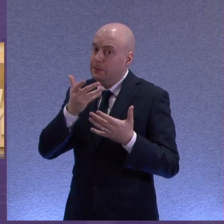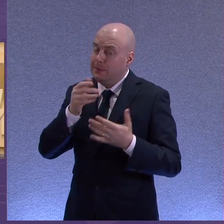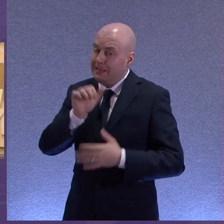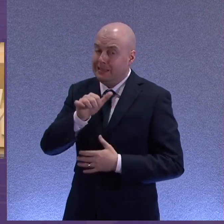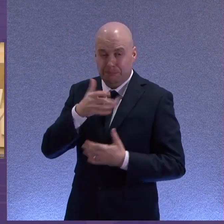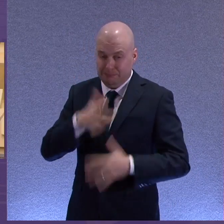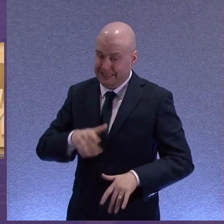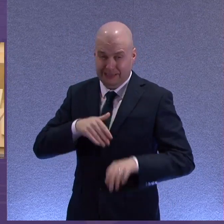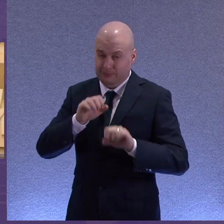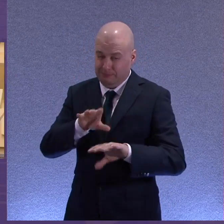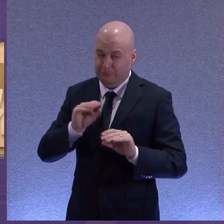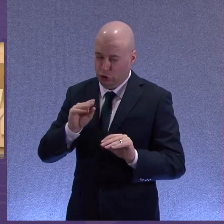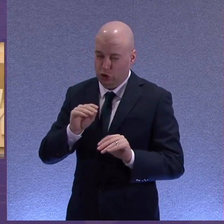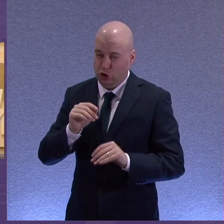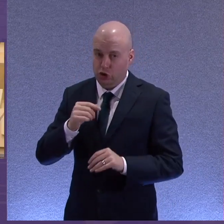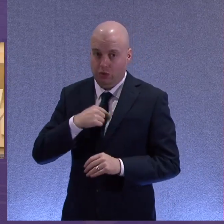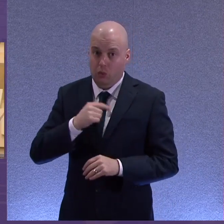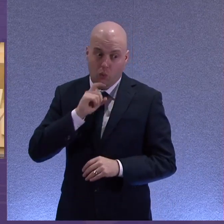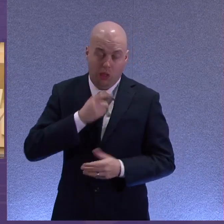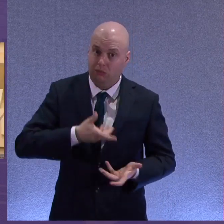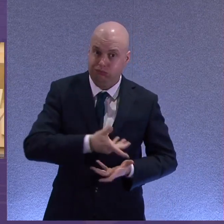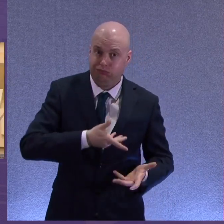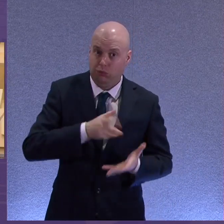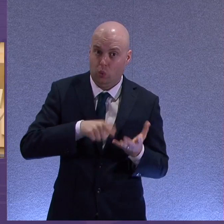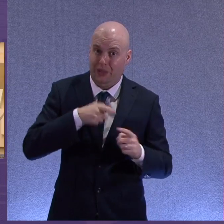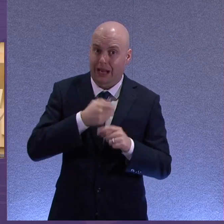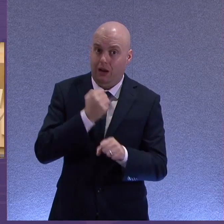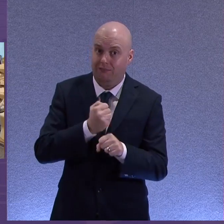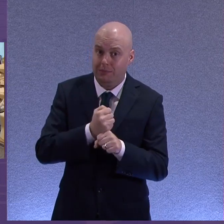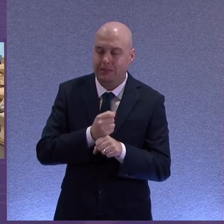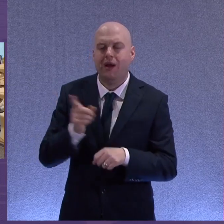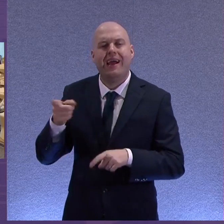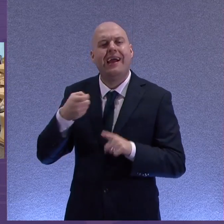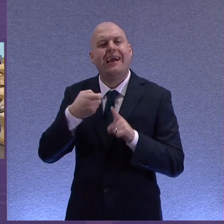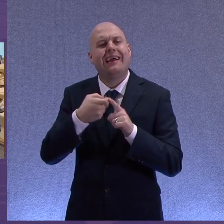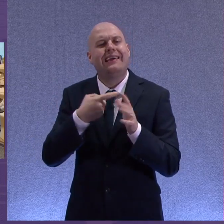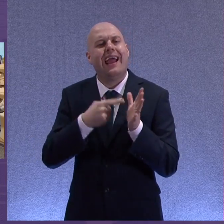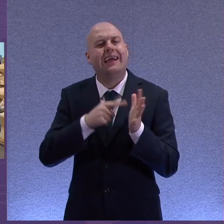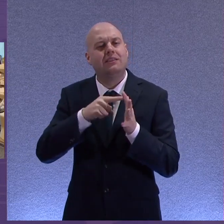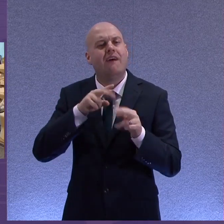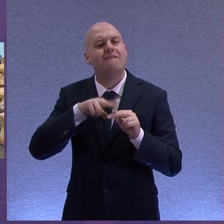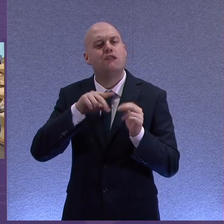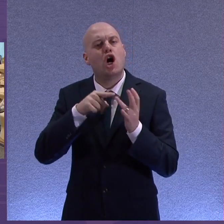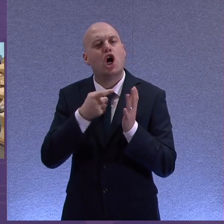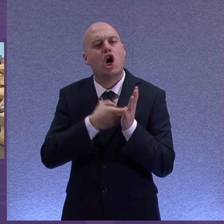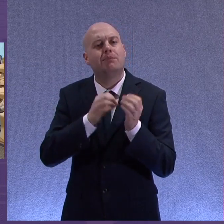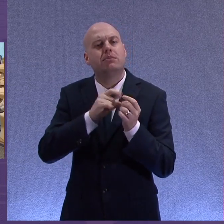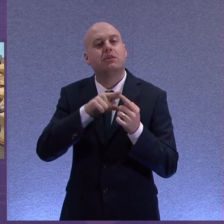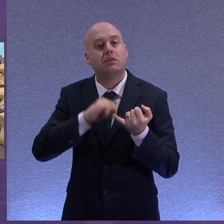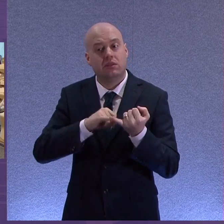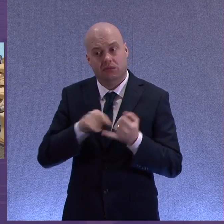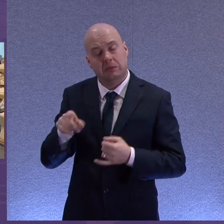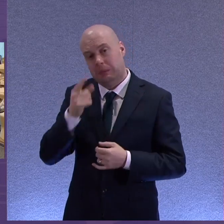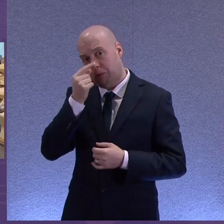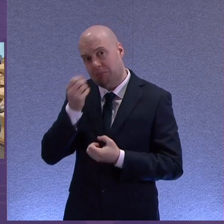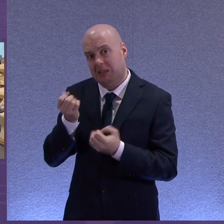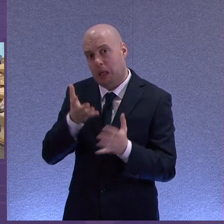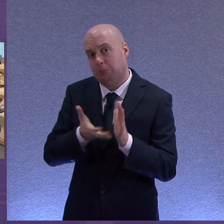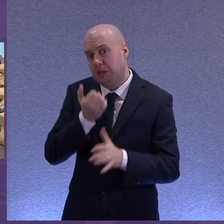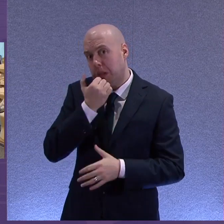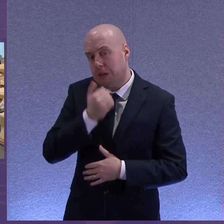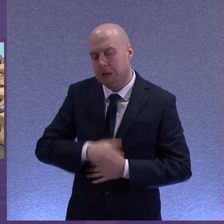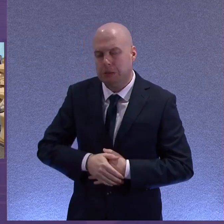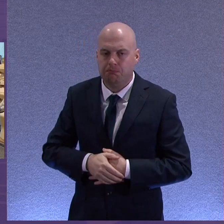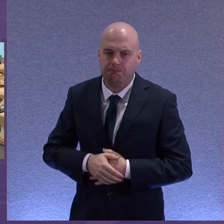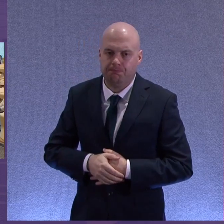will see a solution to this, and I hope it comes soon. But Kate Forbes can update on the correspondence and other conversations. Kate Forbes. Thanks, Presiding Officer. George